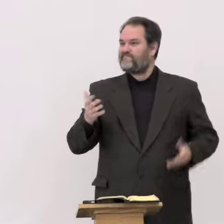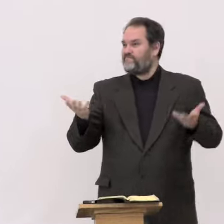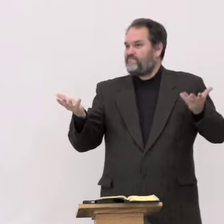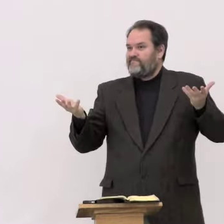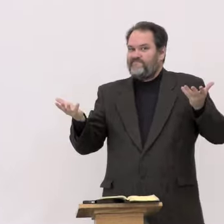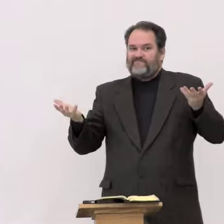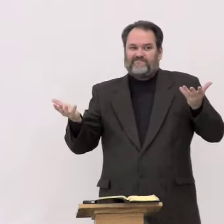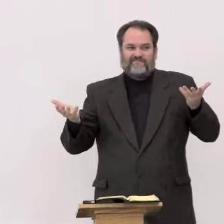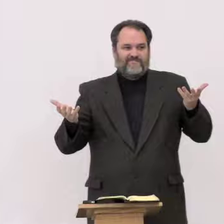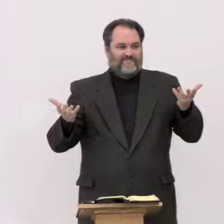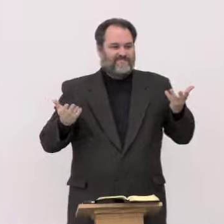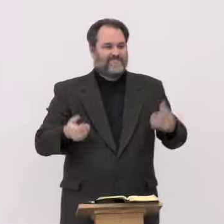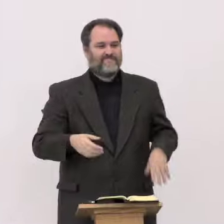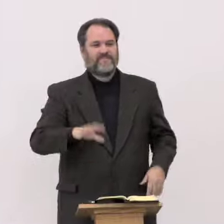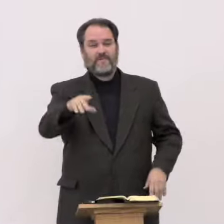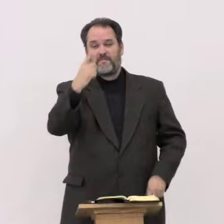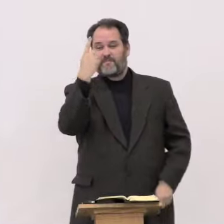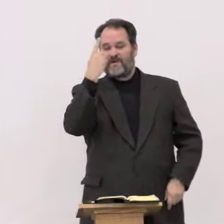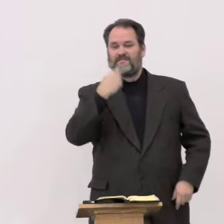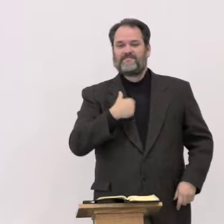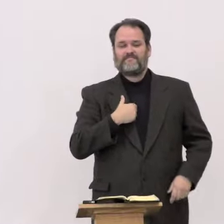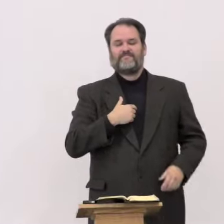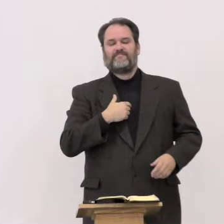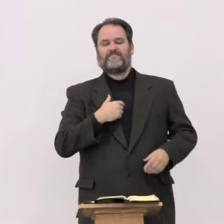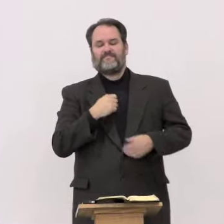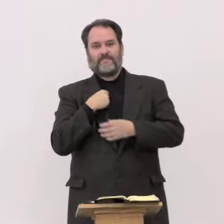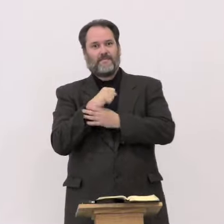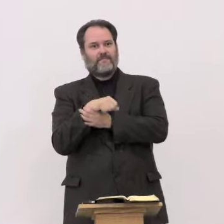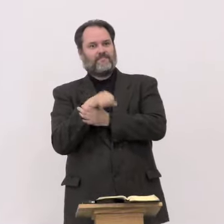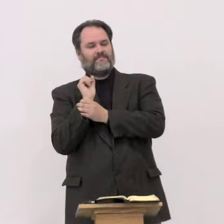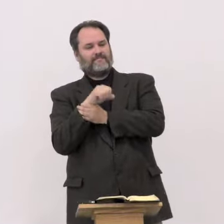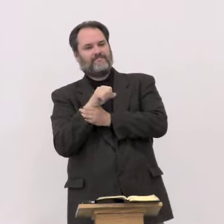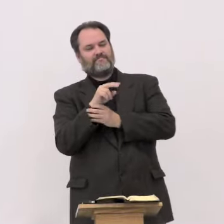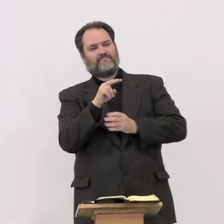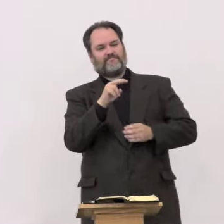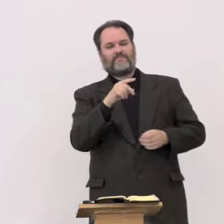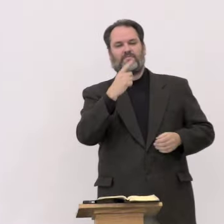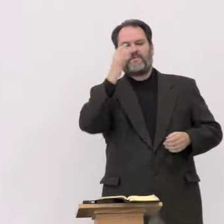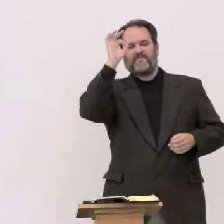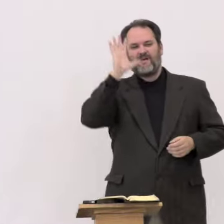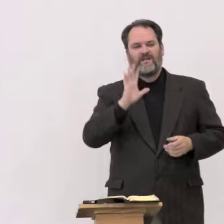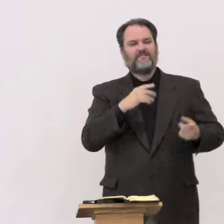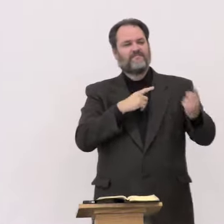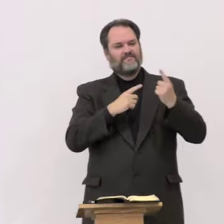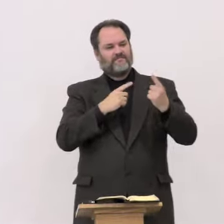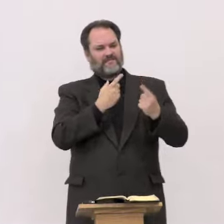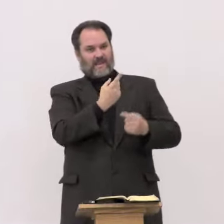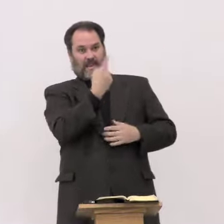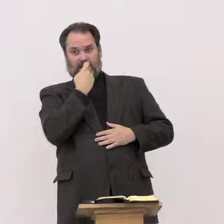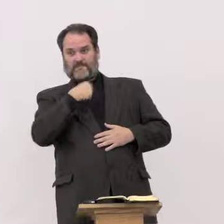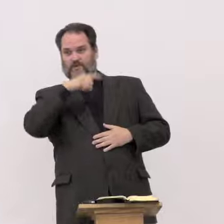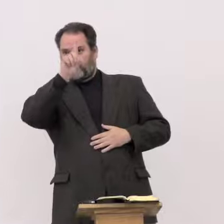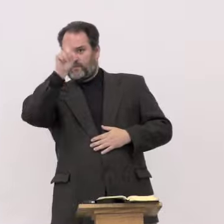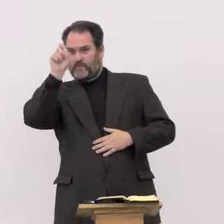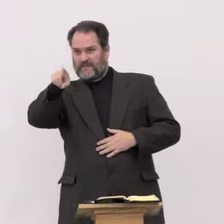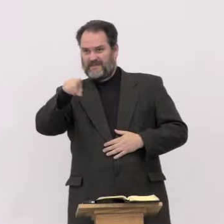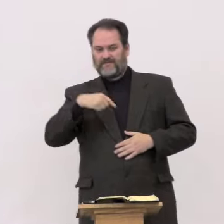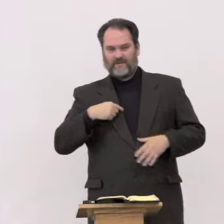them go to hell. So I was very shocked about this. One pastor asked me a